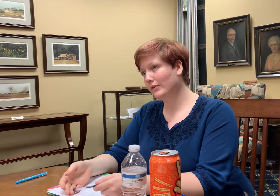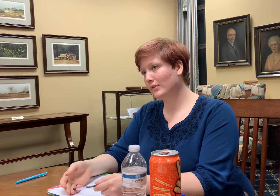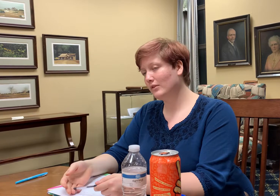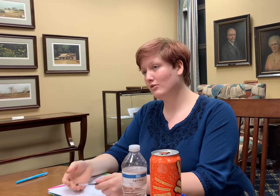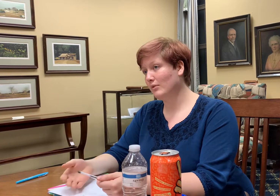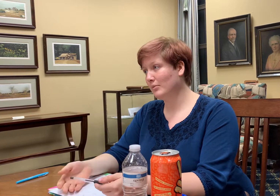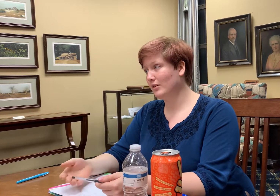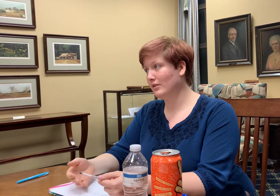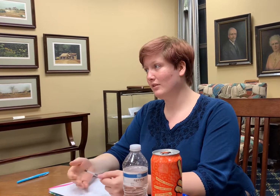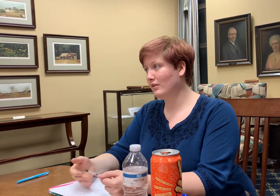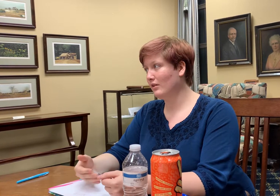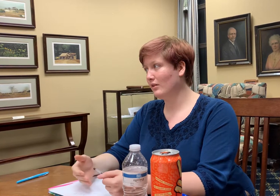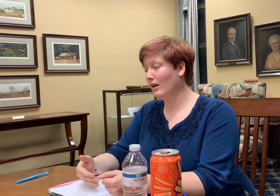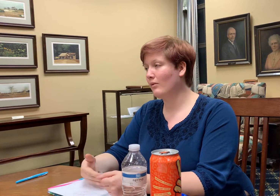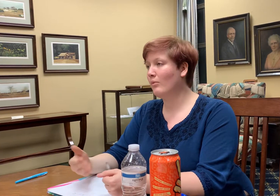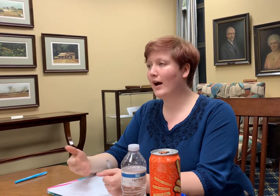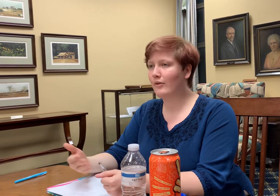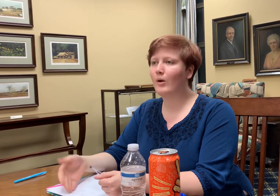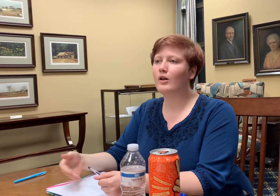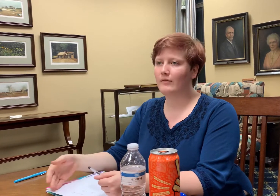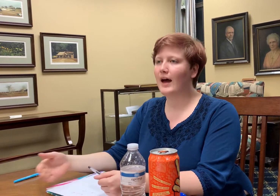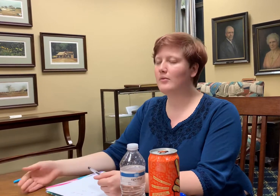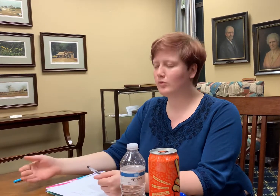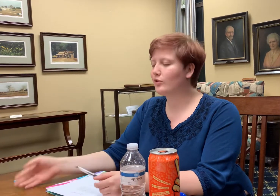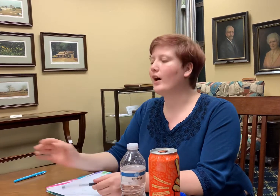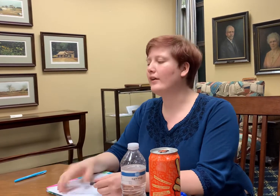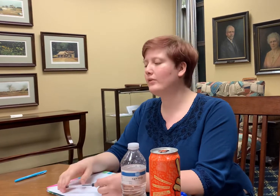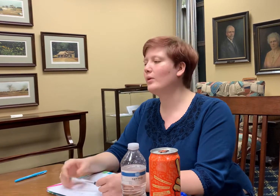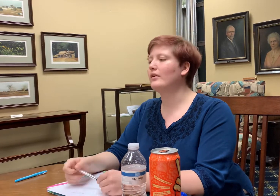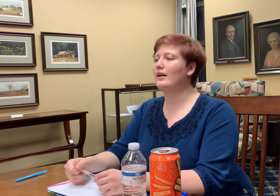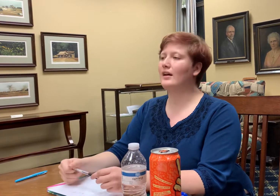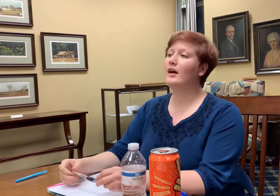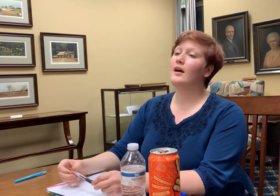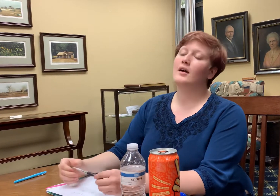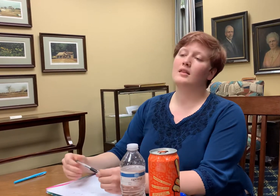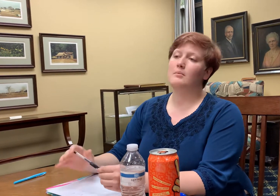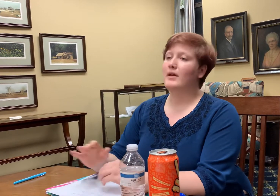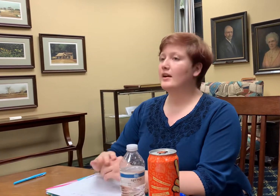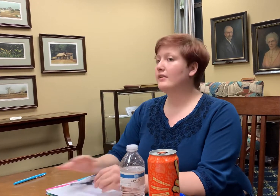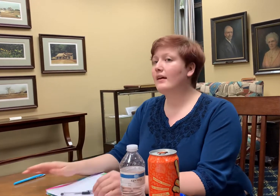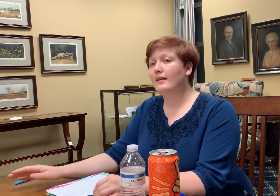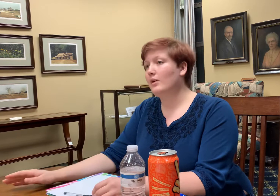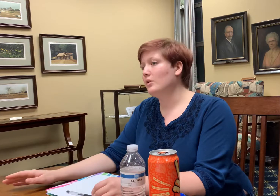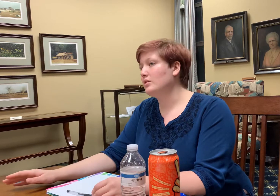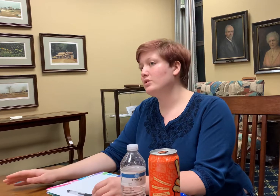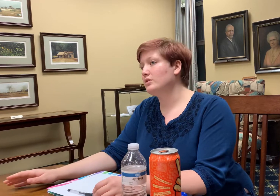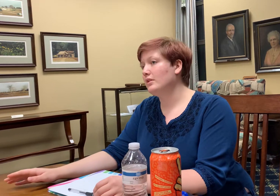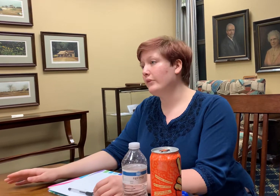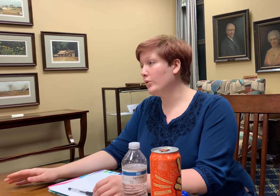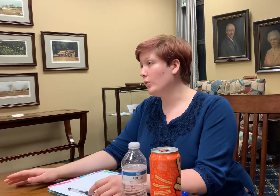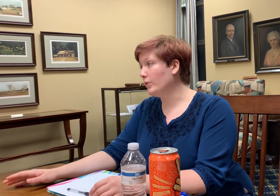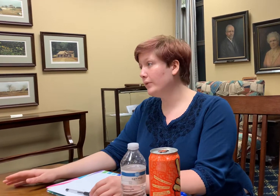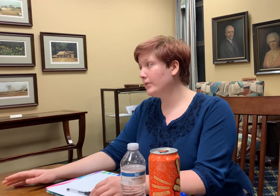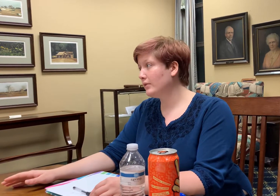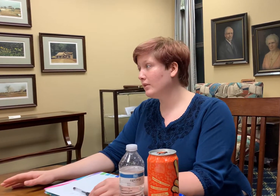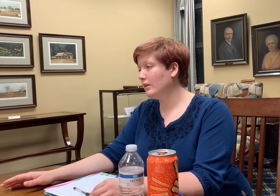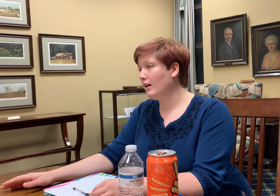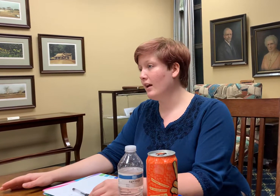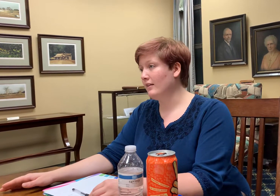Do you remember how all of that progressed, where they banned sign language in schools and said